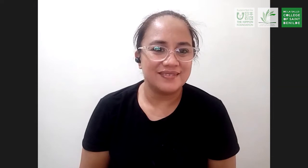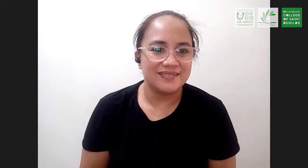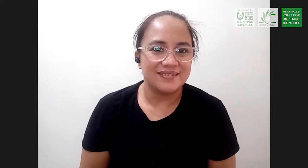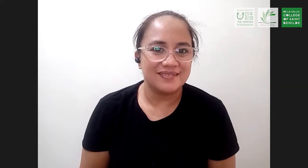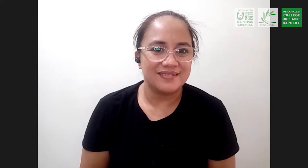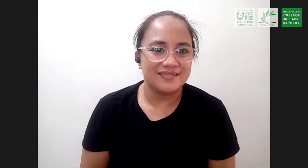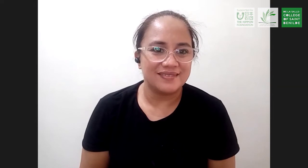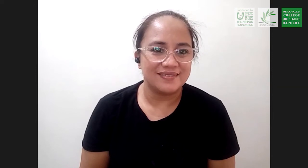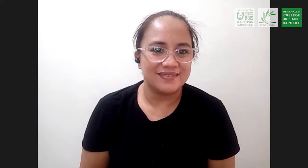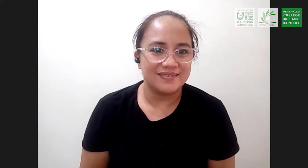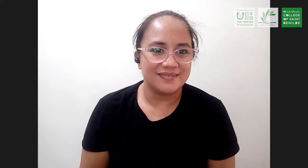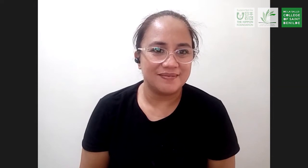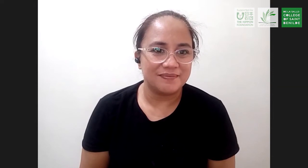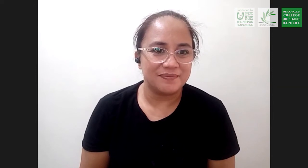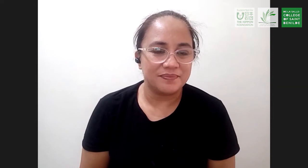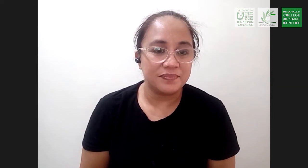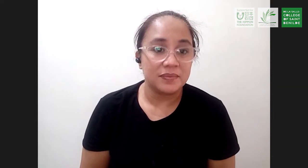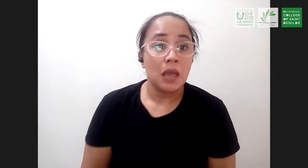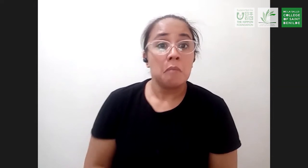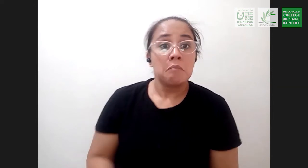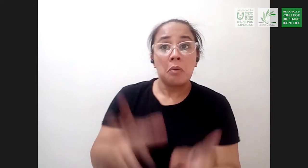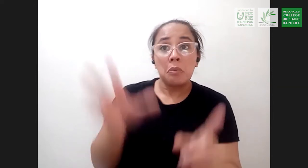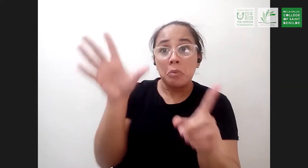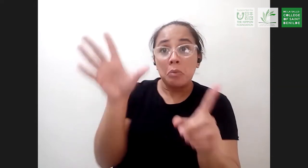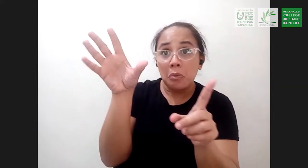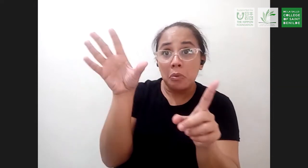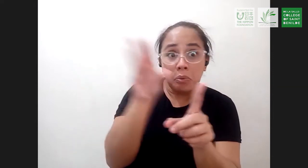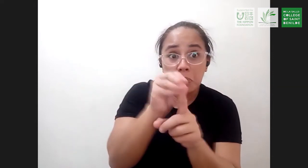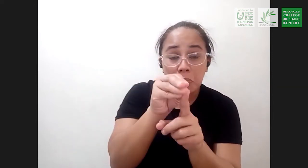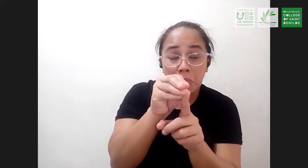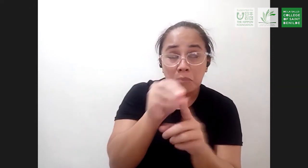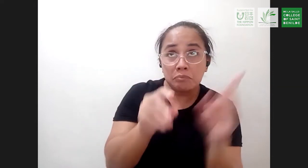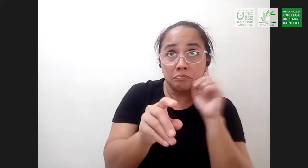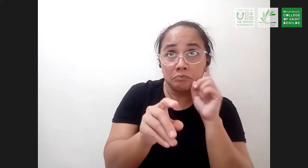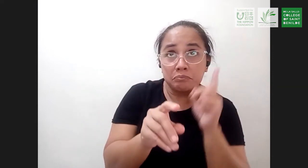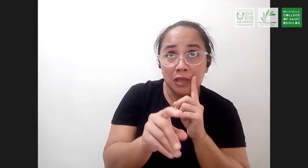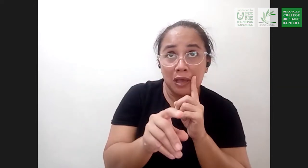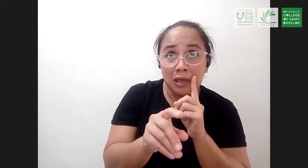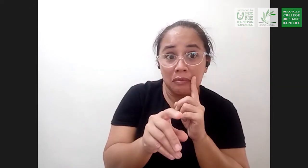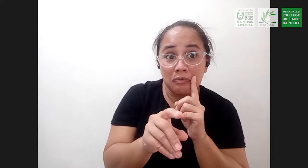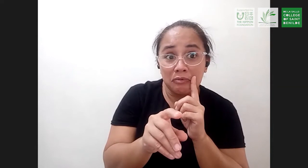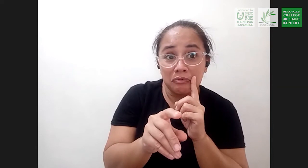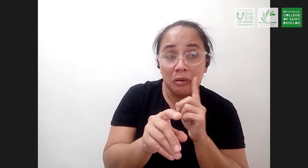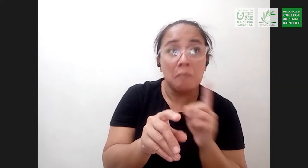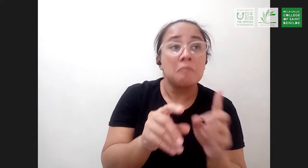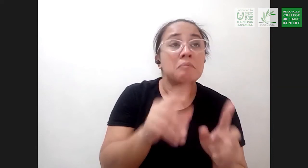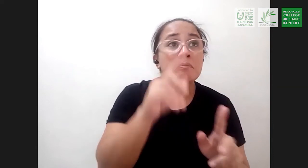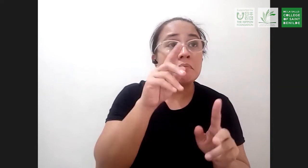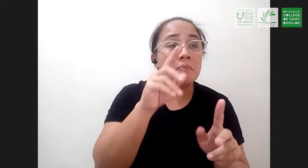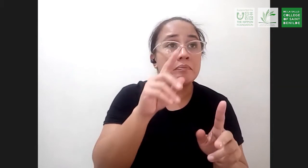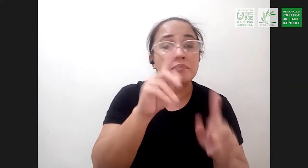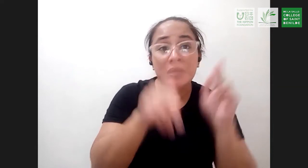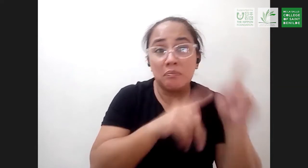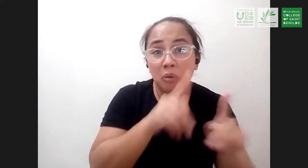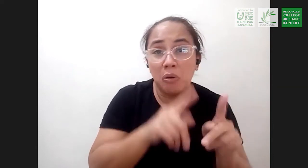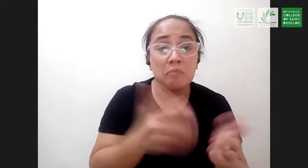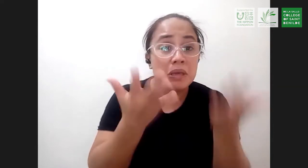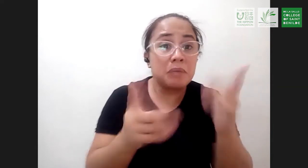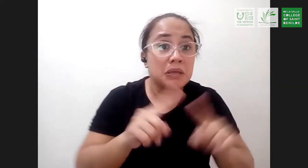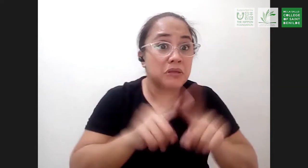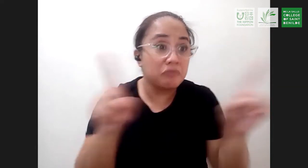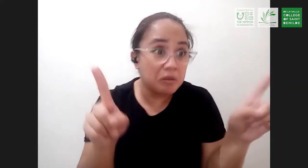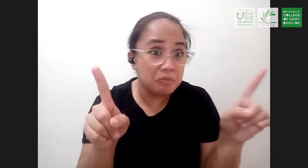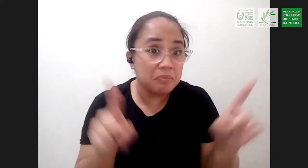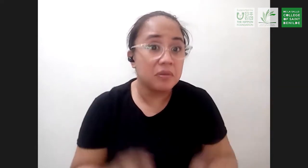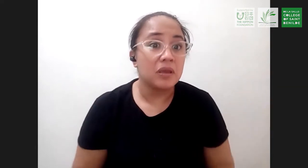And the cultural assumptions that deaf people may have may be different. Filipino deaf people may be